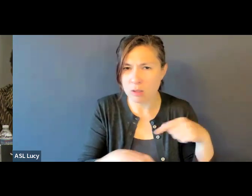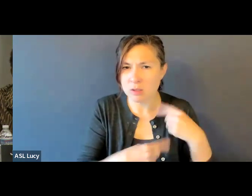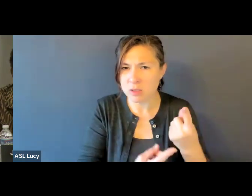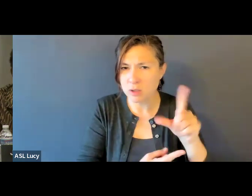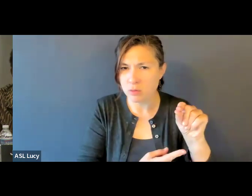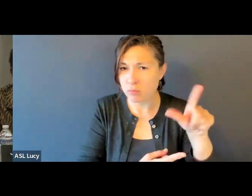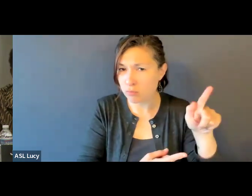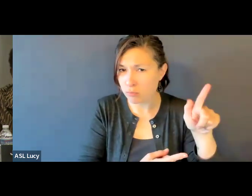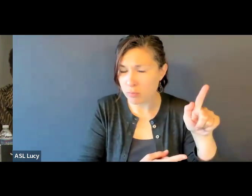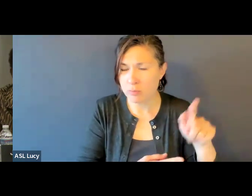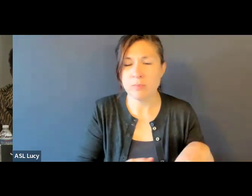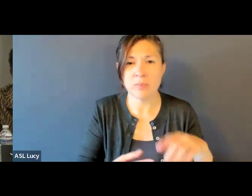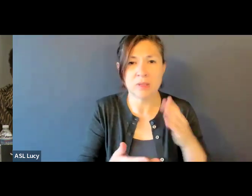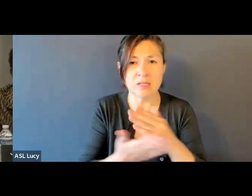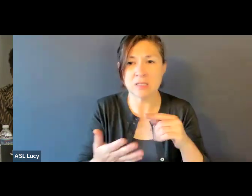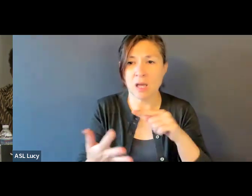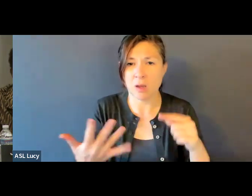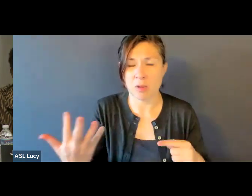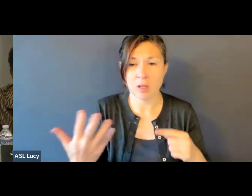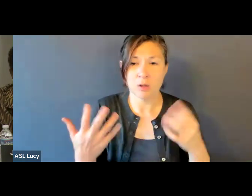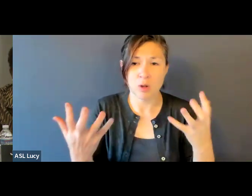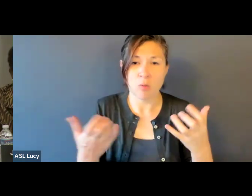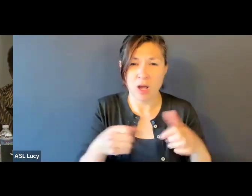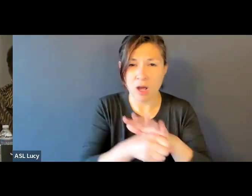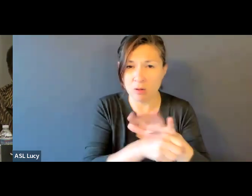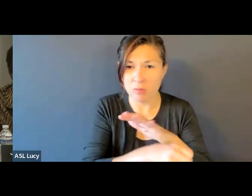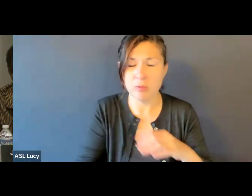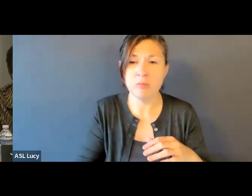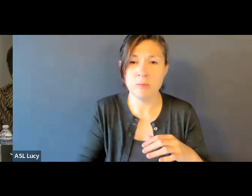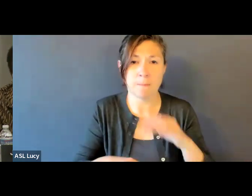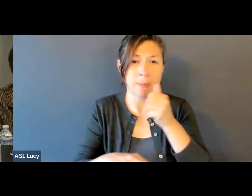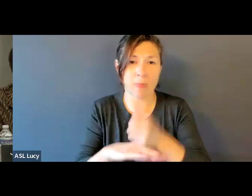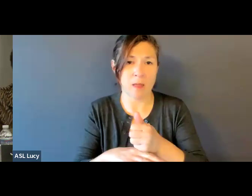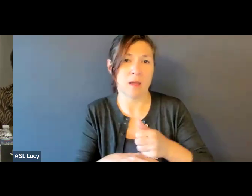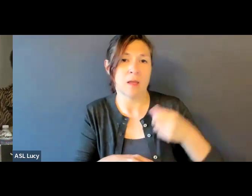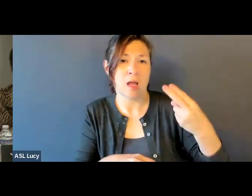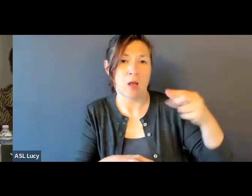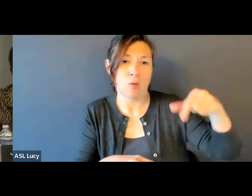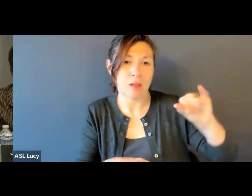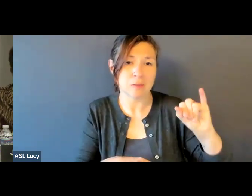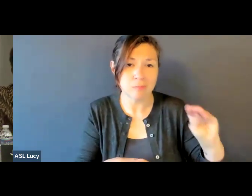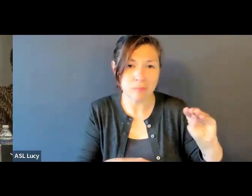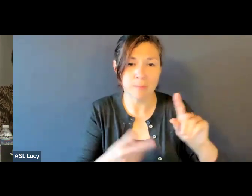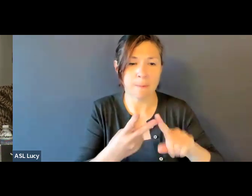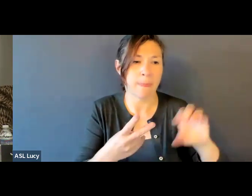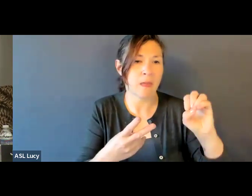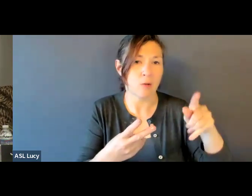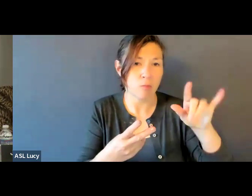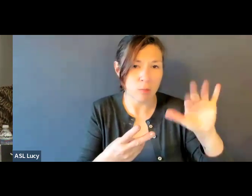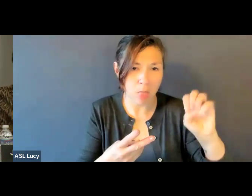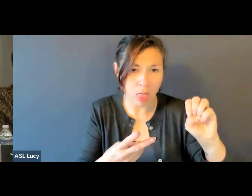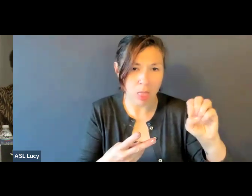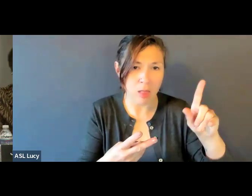few of the things that we want to cover: implementation of high quality instructional materials and equitable literacy, course scheduling